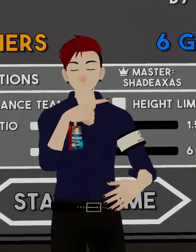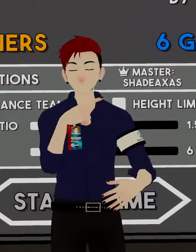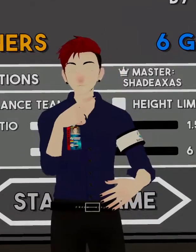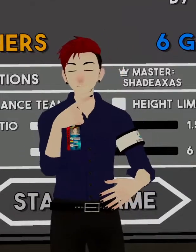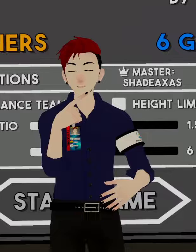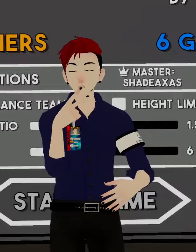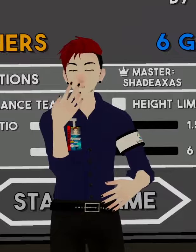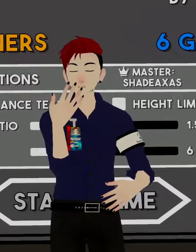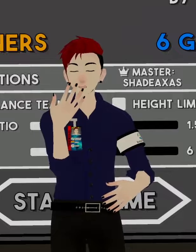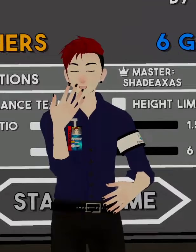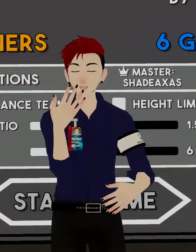So